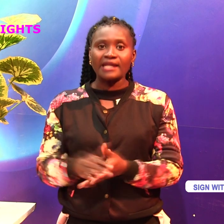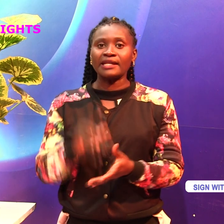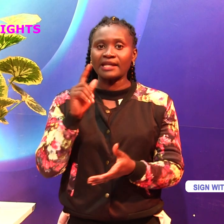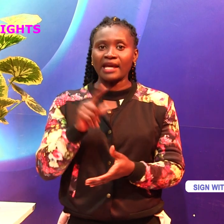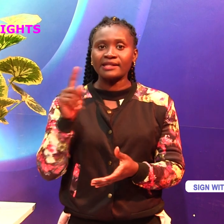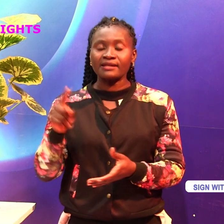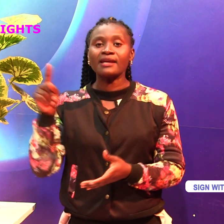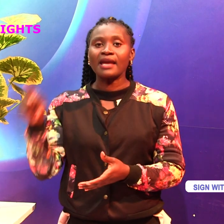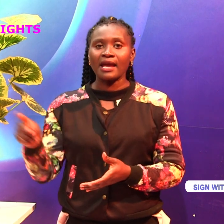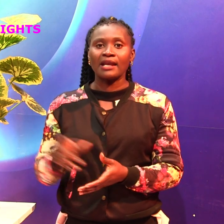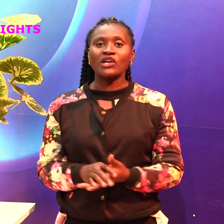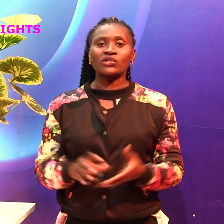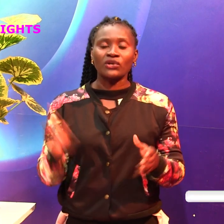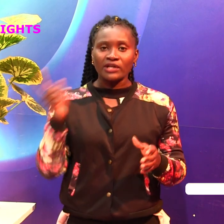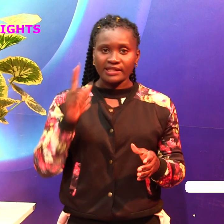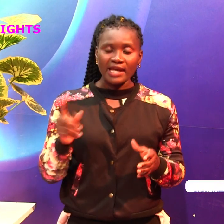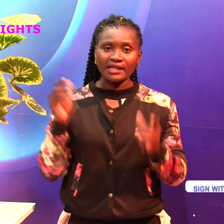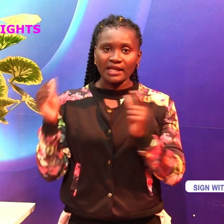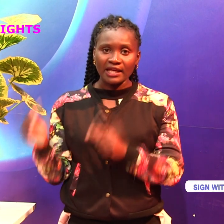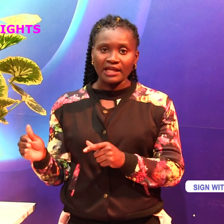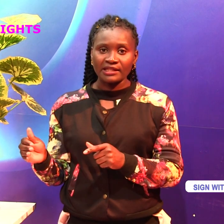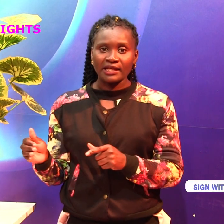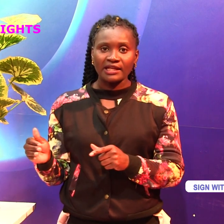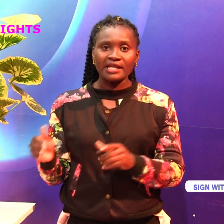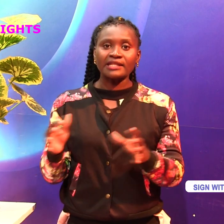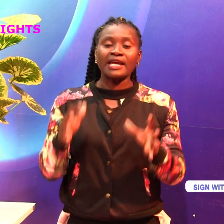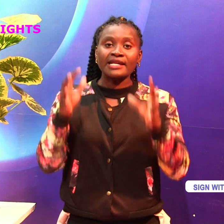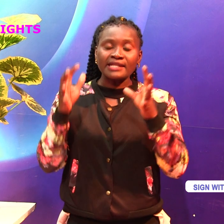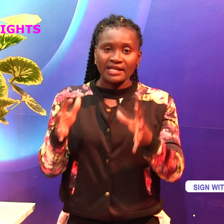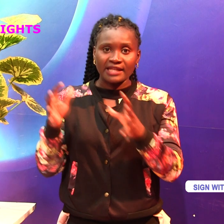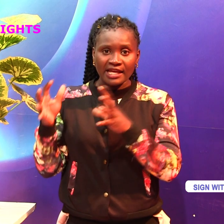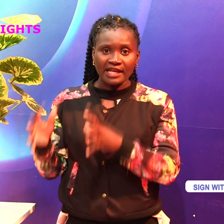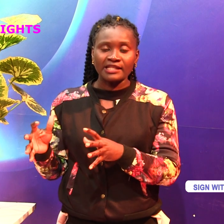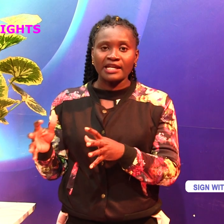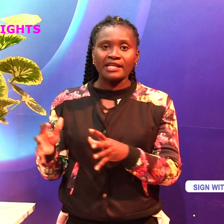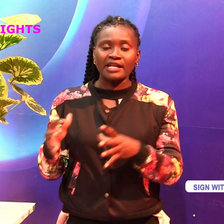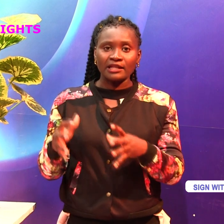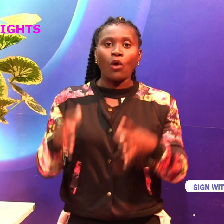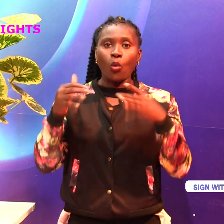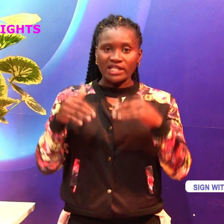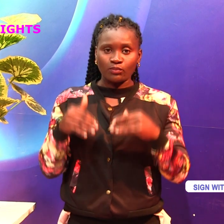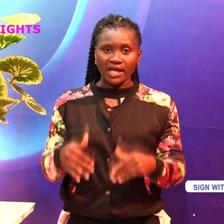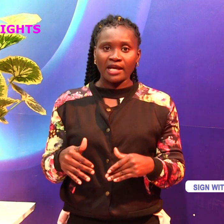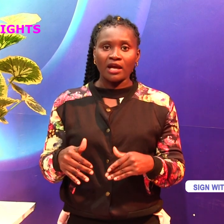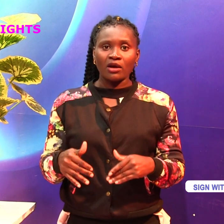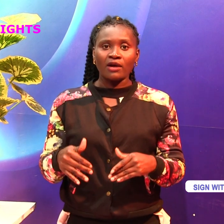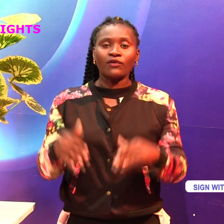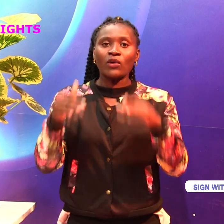then KCL. So signed English, that is the exact English that we speak